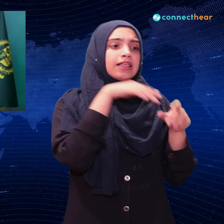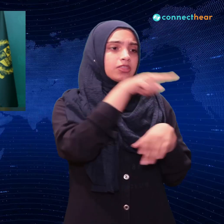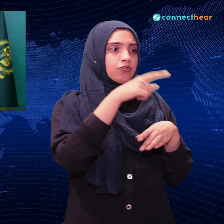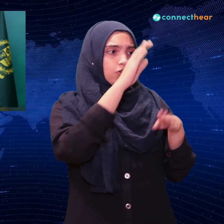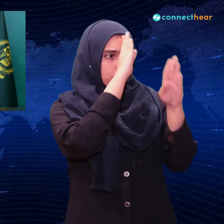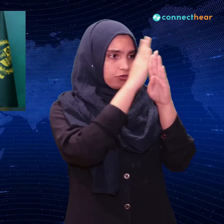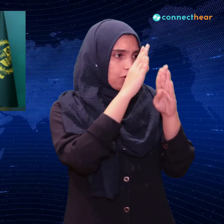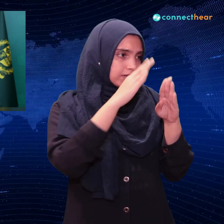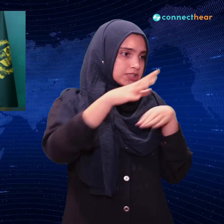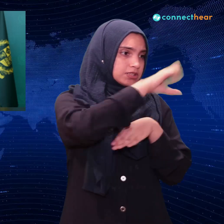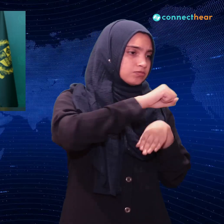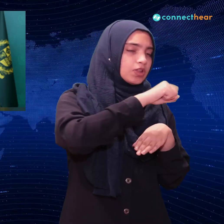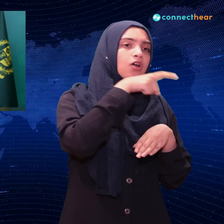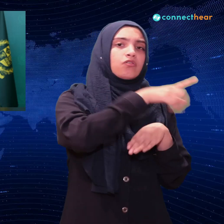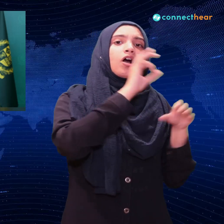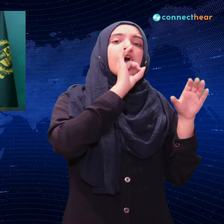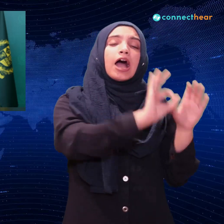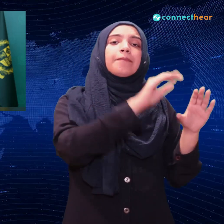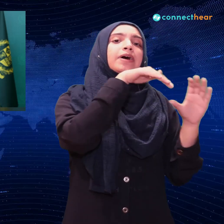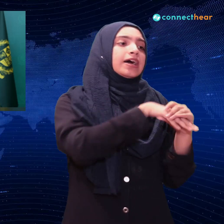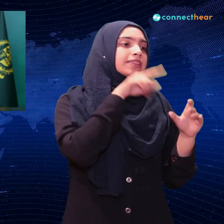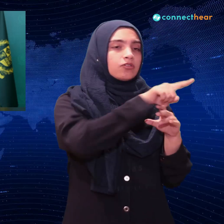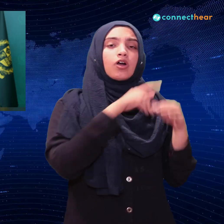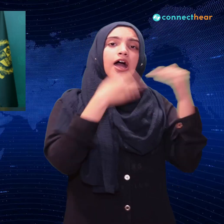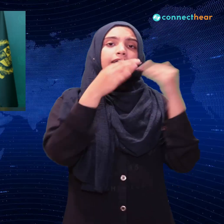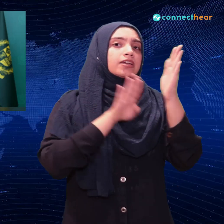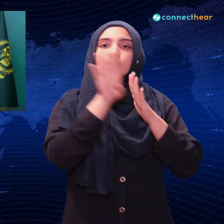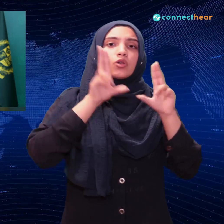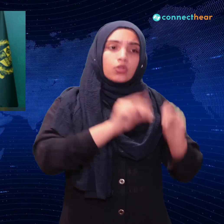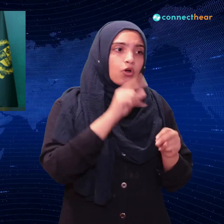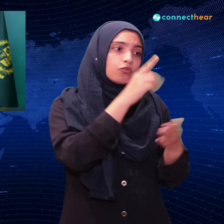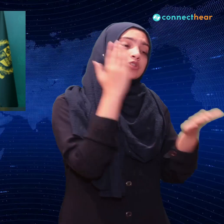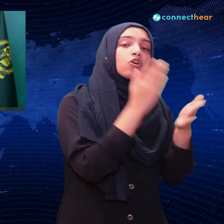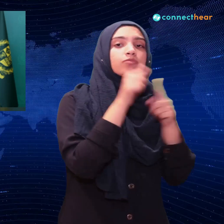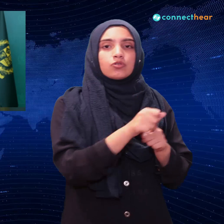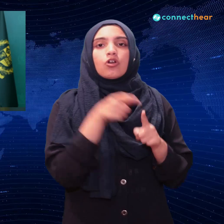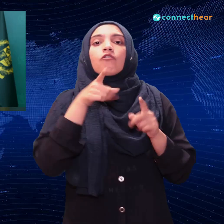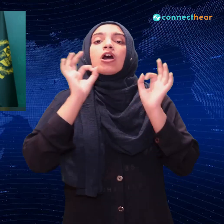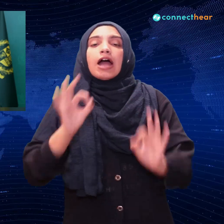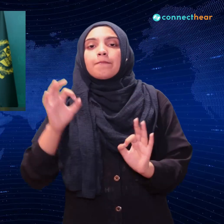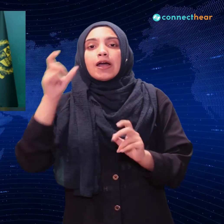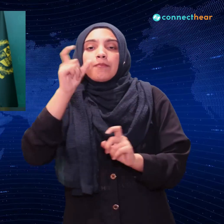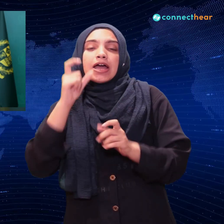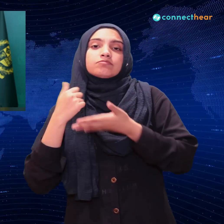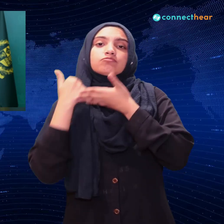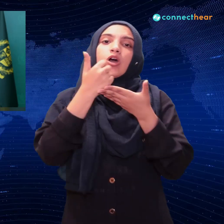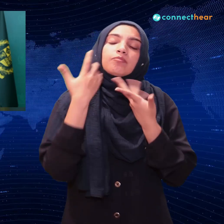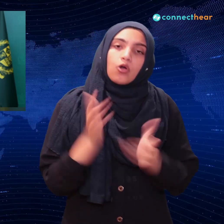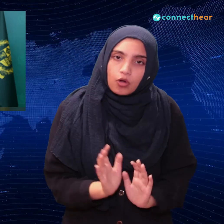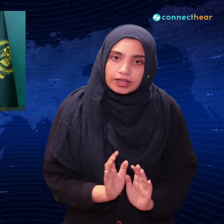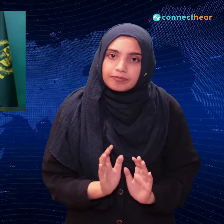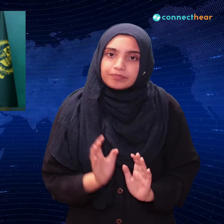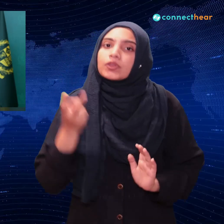These were considered heroes. President Ronald Reagan invited them to White House in 1983.